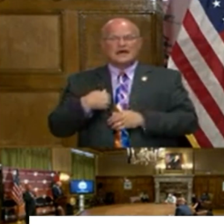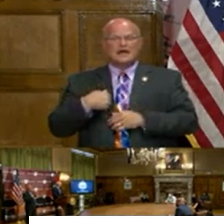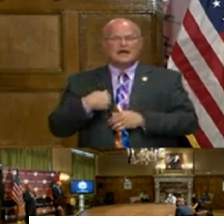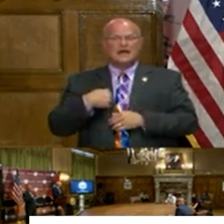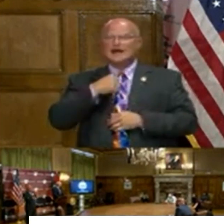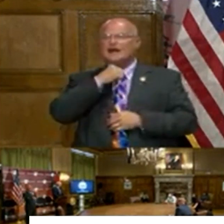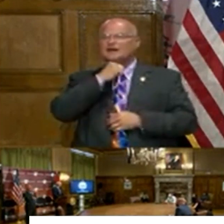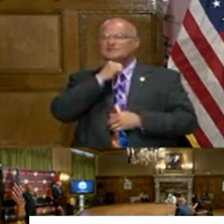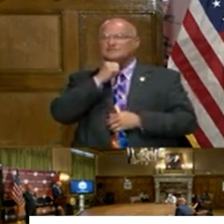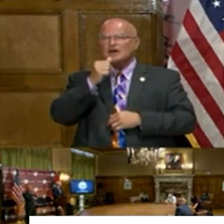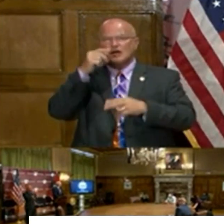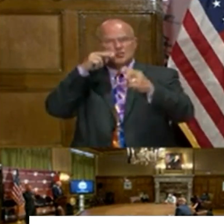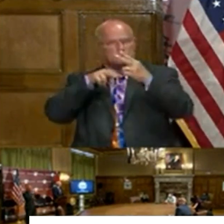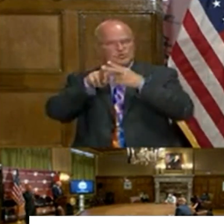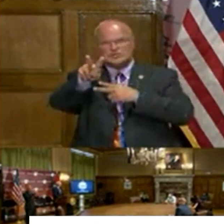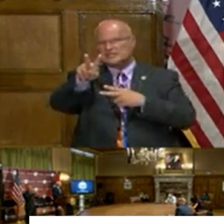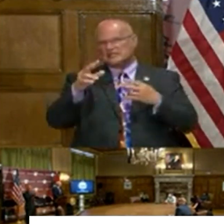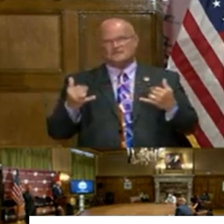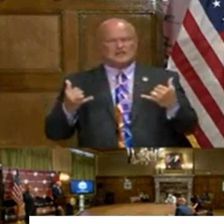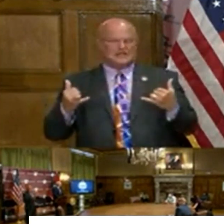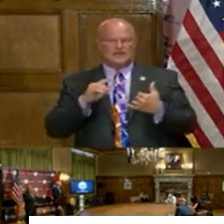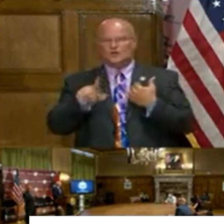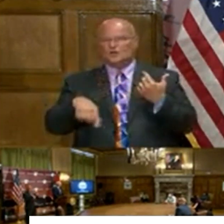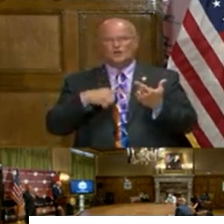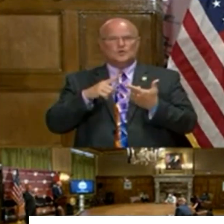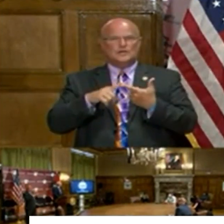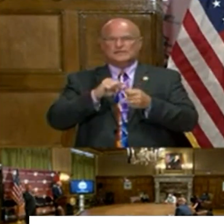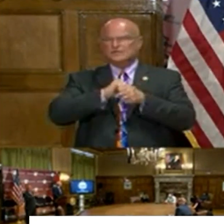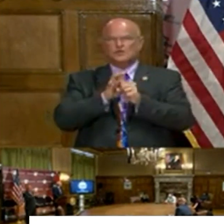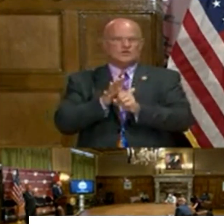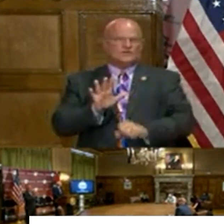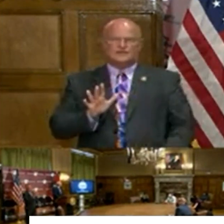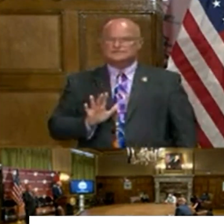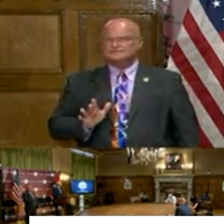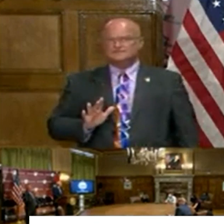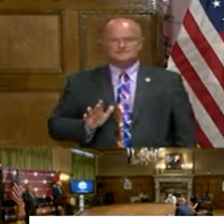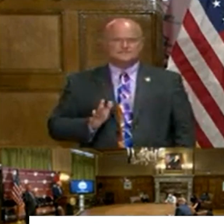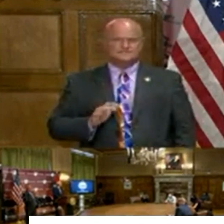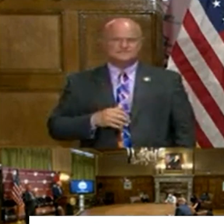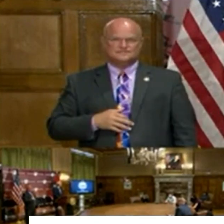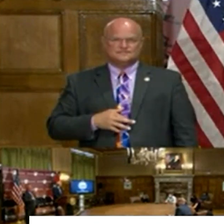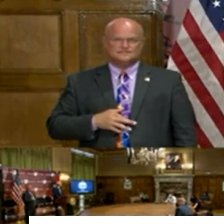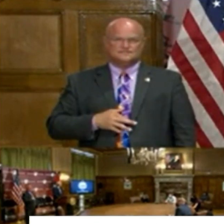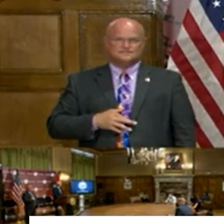in the predictive mode when it comes to the coronavirus.